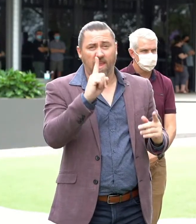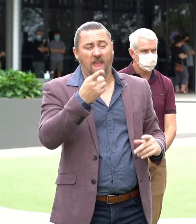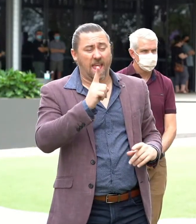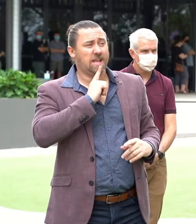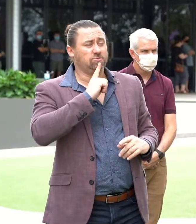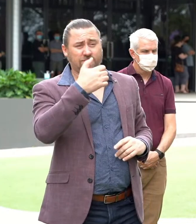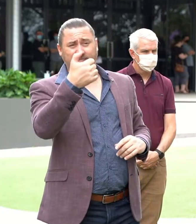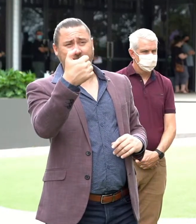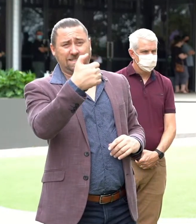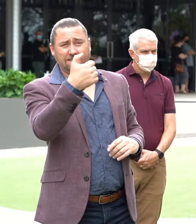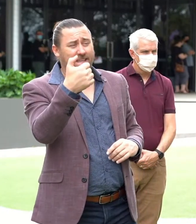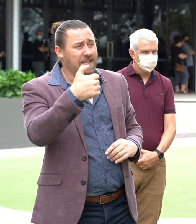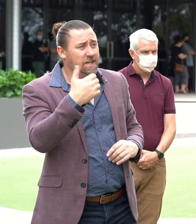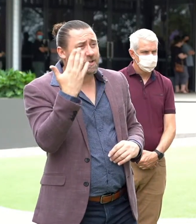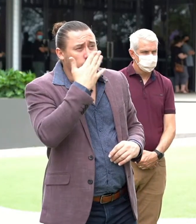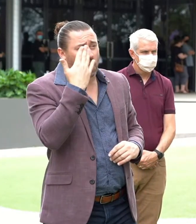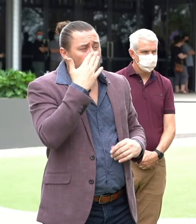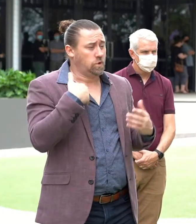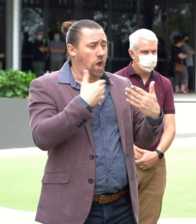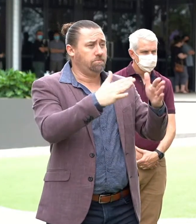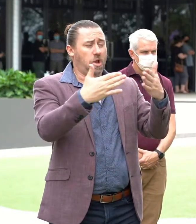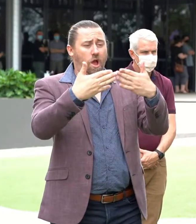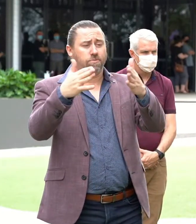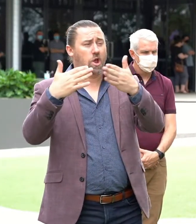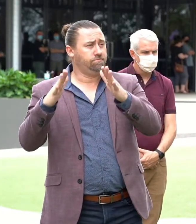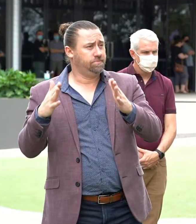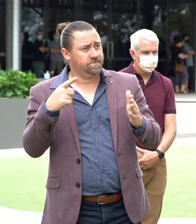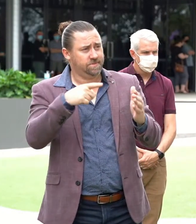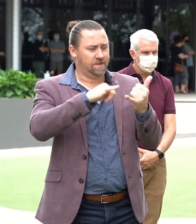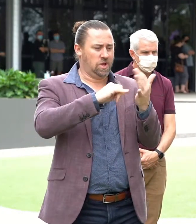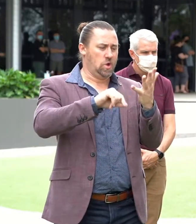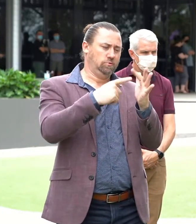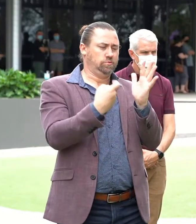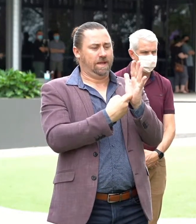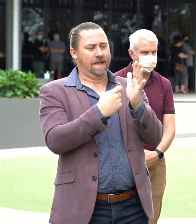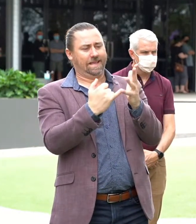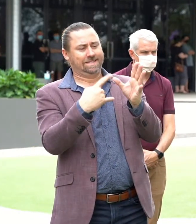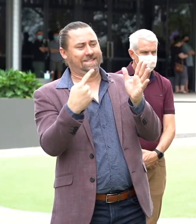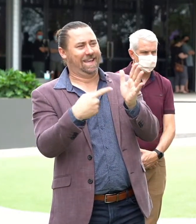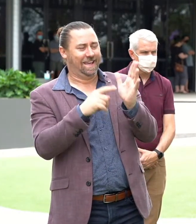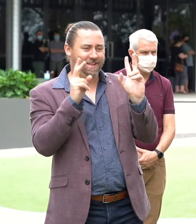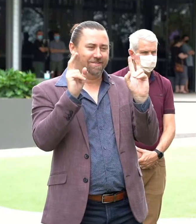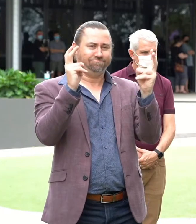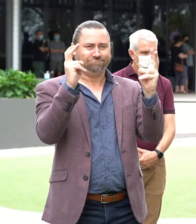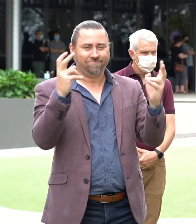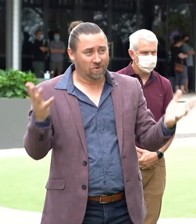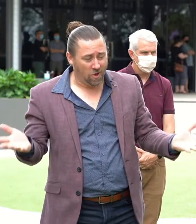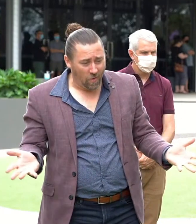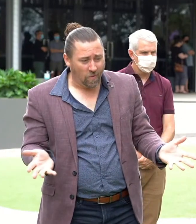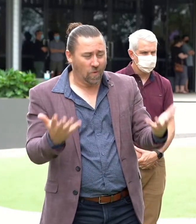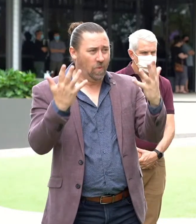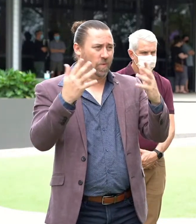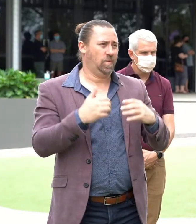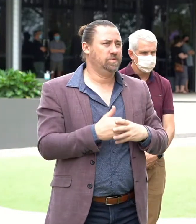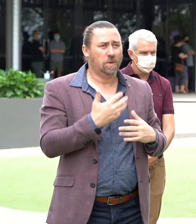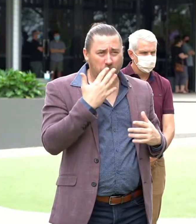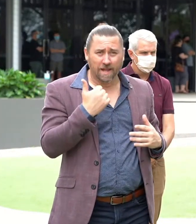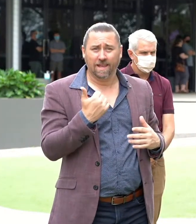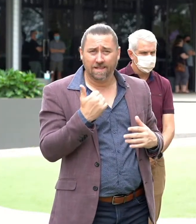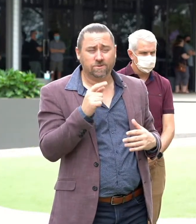116 schools up today on this Super Saturday. So what would really encourage you to do is get